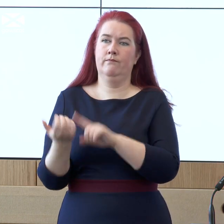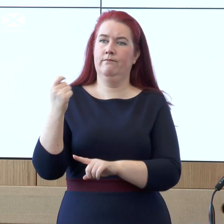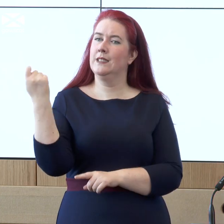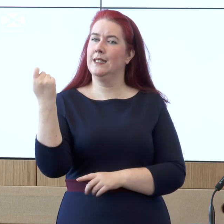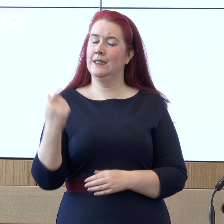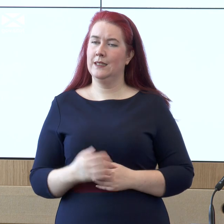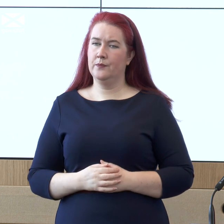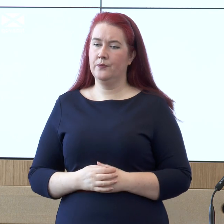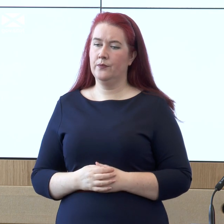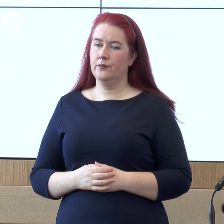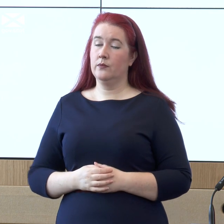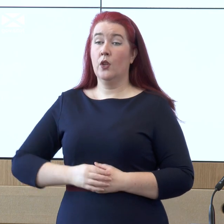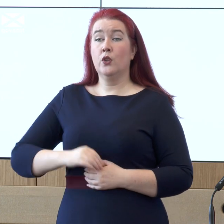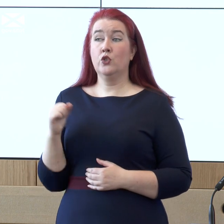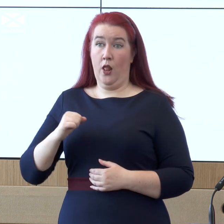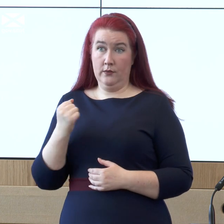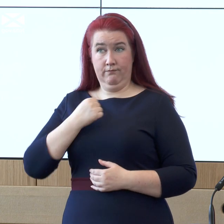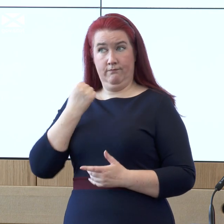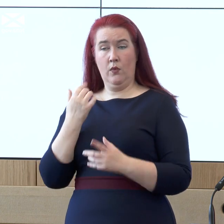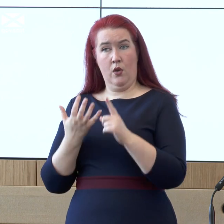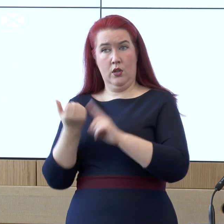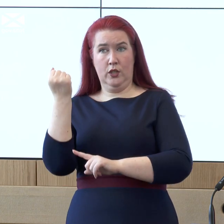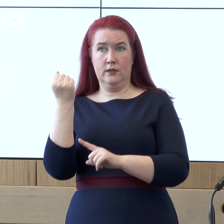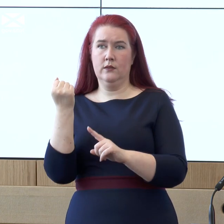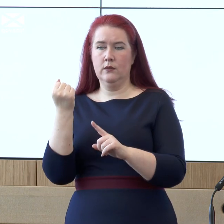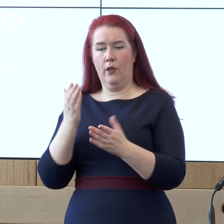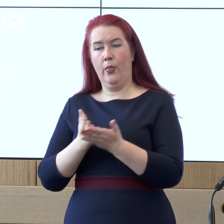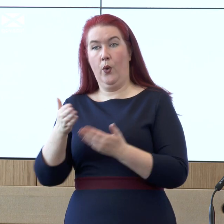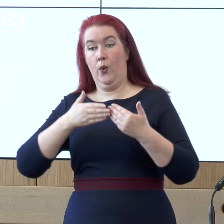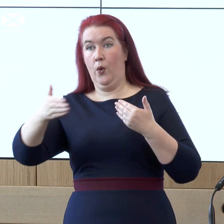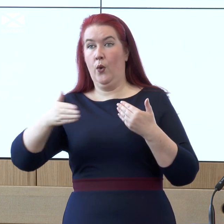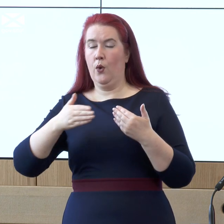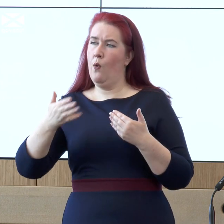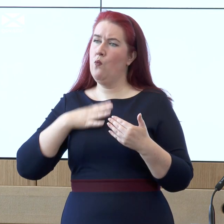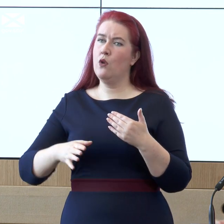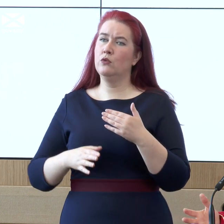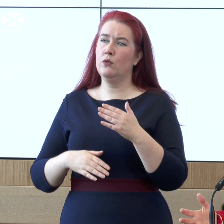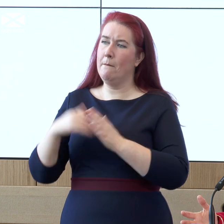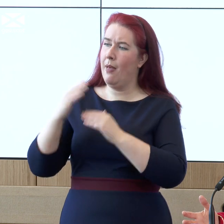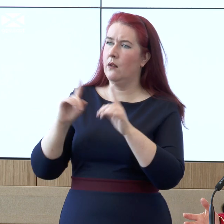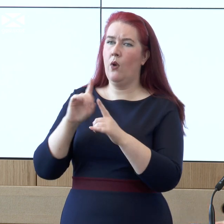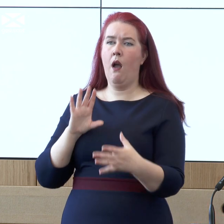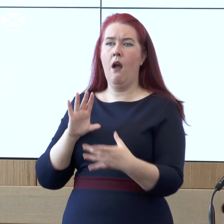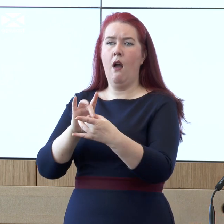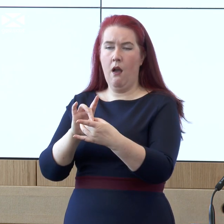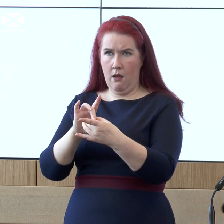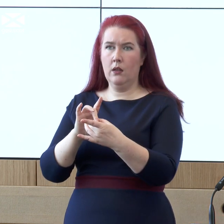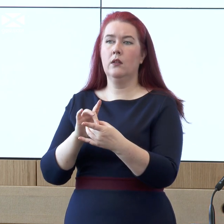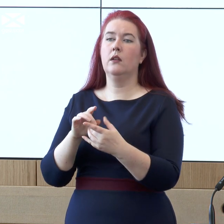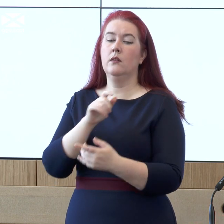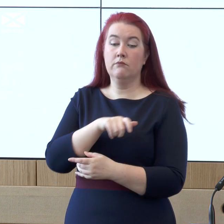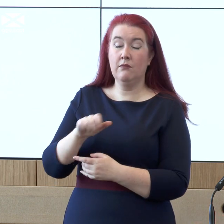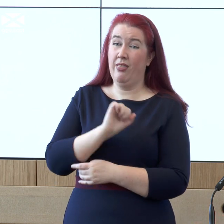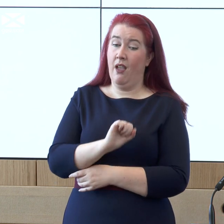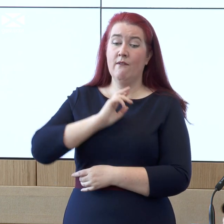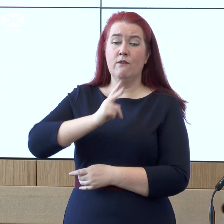of Scotland's objectives during the summit itself is to be a bridge builder, to connect those whose voices are too